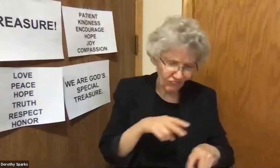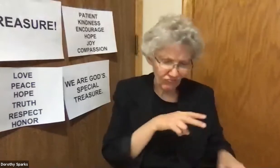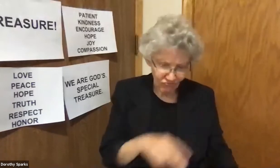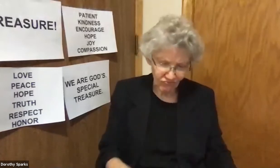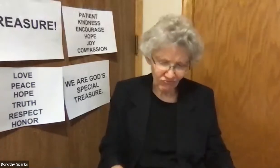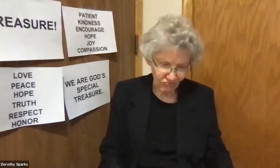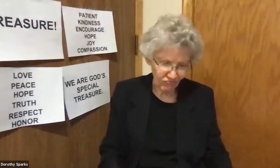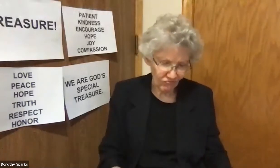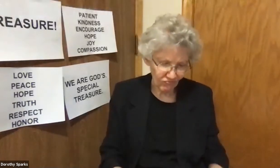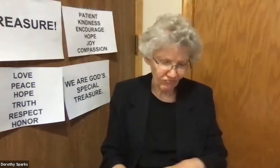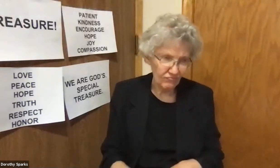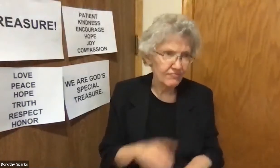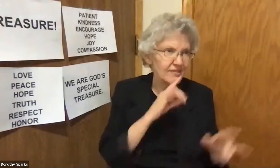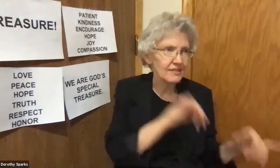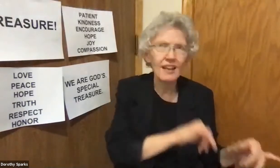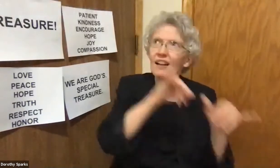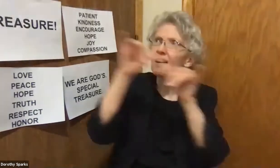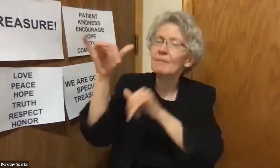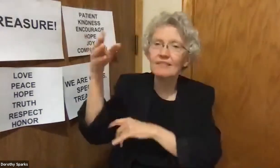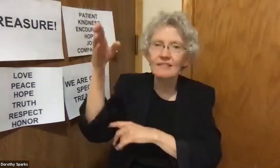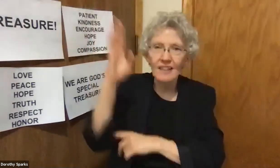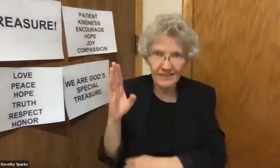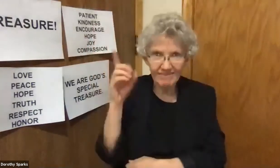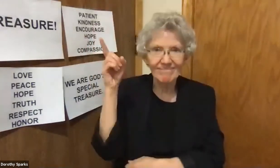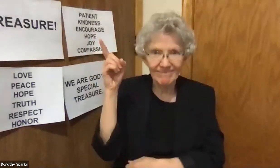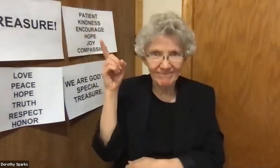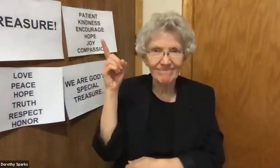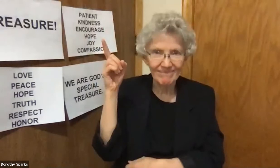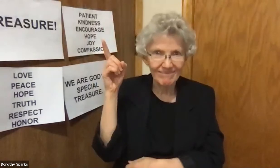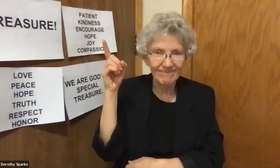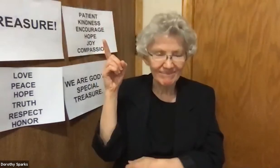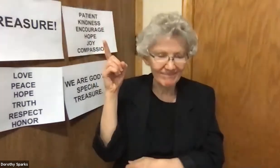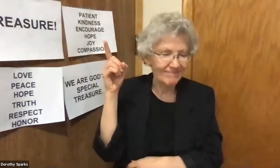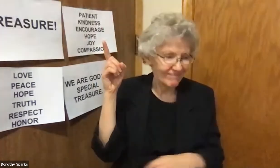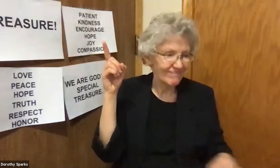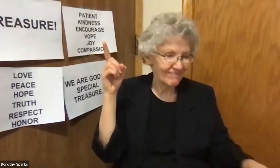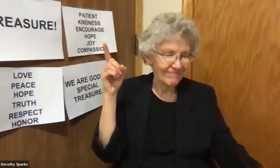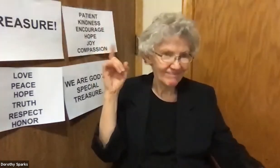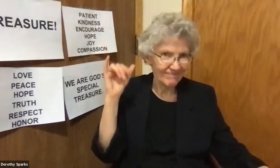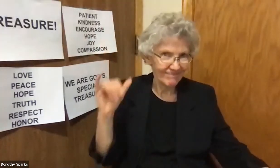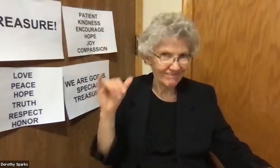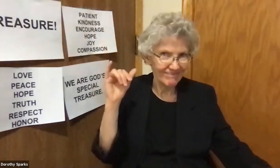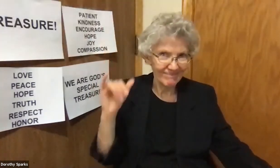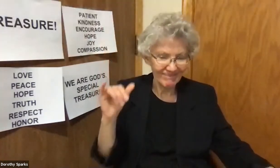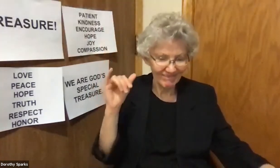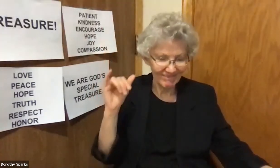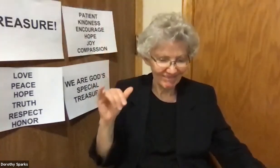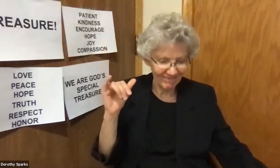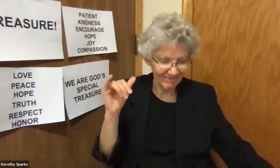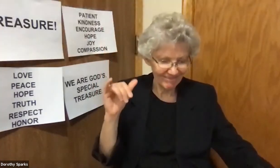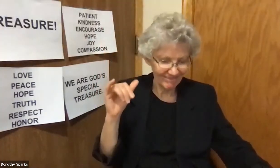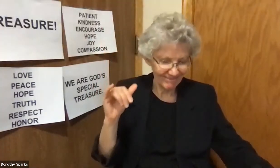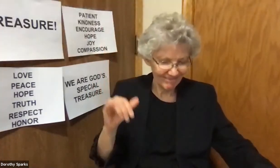from animals and the weather. Well, this is also true of God.